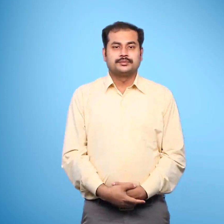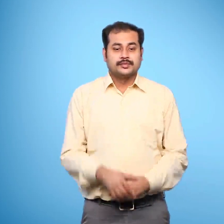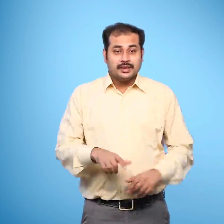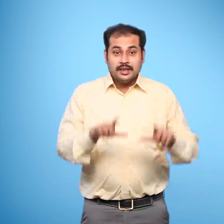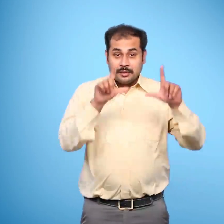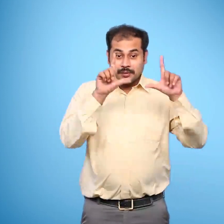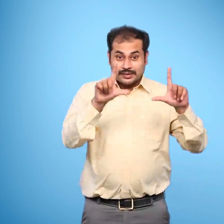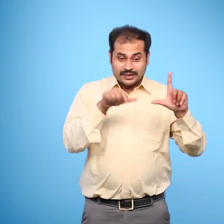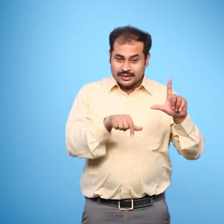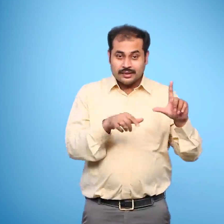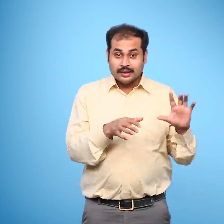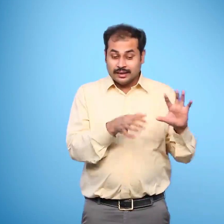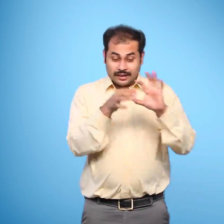The text for this picture is